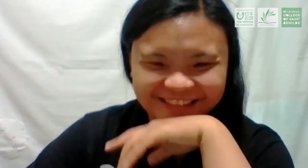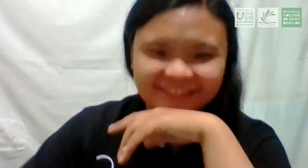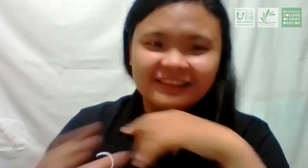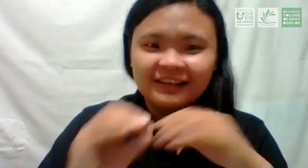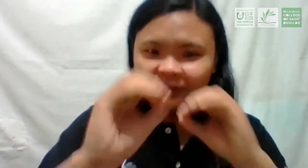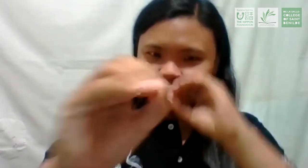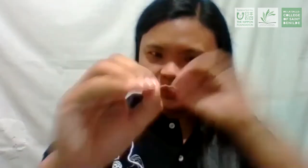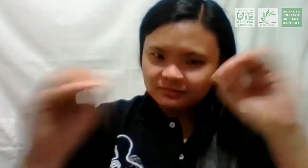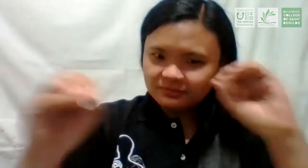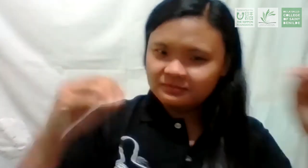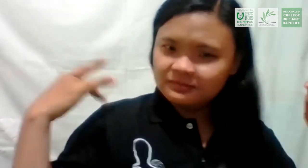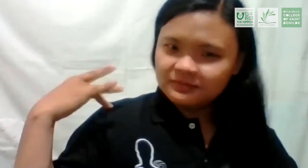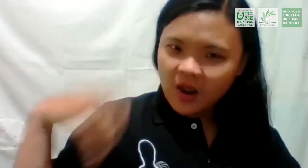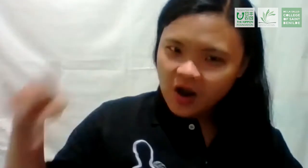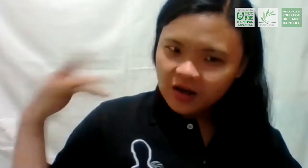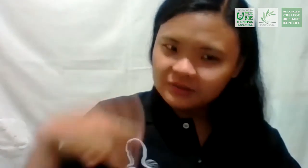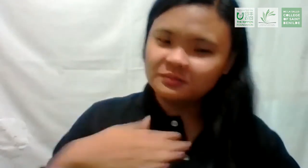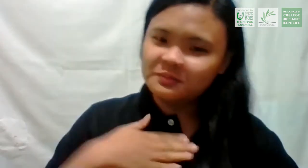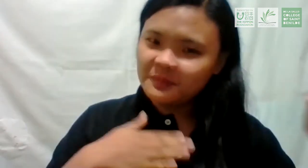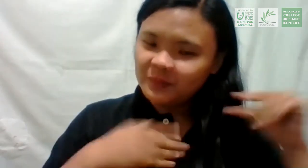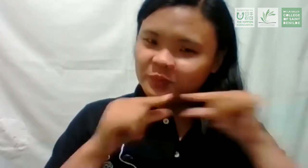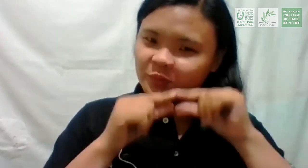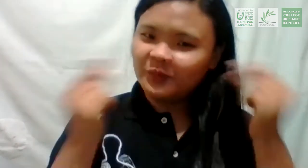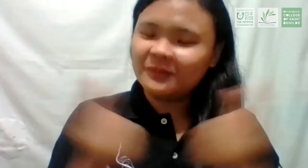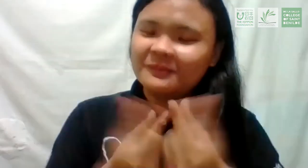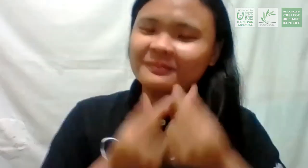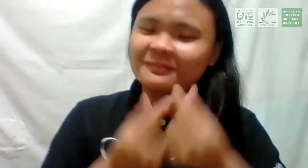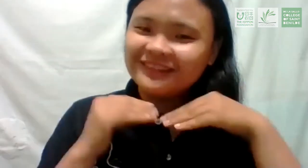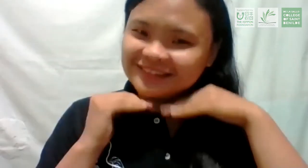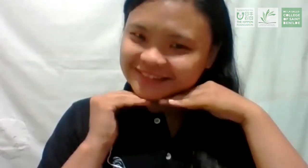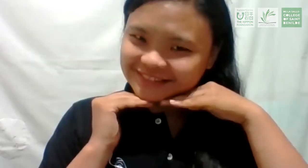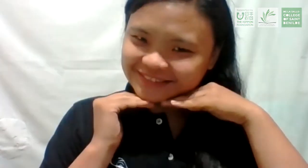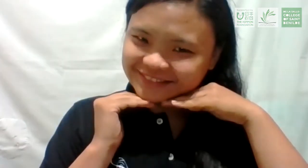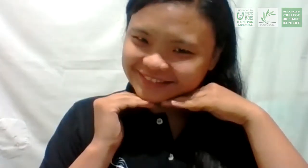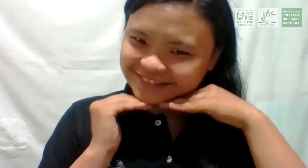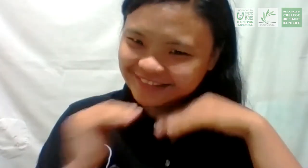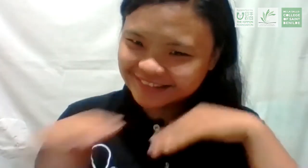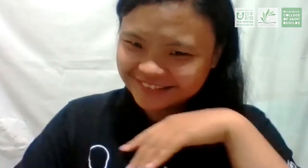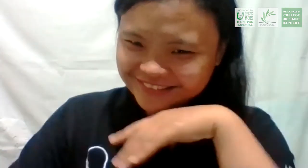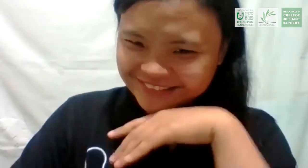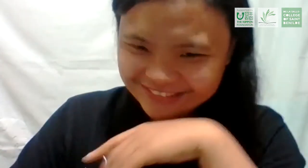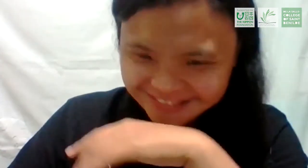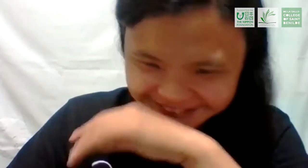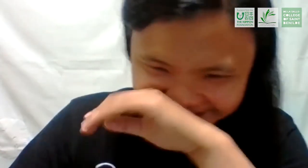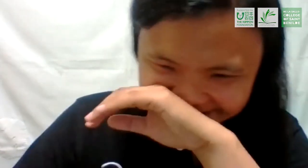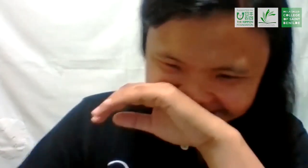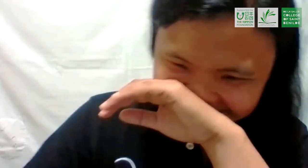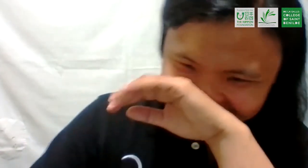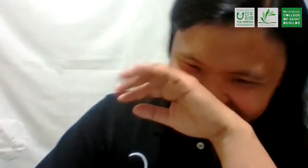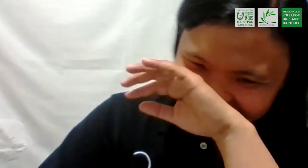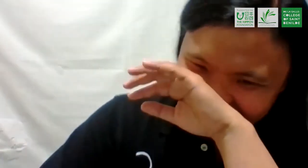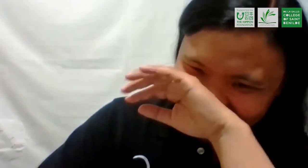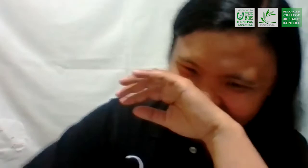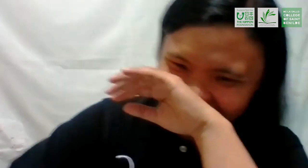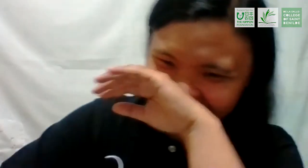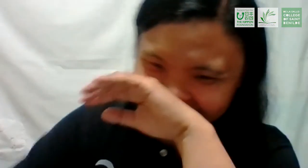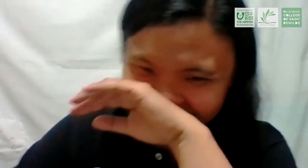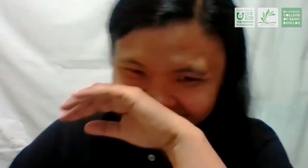that. Yeah. What you guys have to do your own way, because I'm going to put my own style in it. Yeah, but